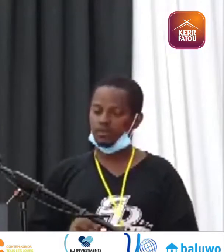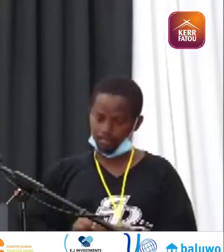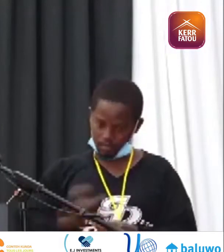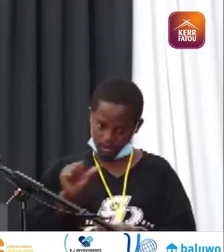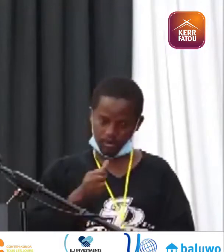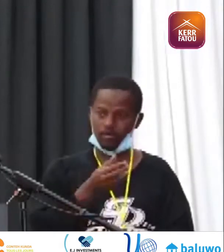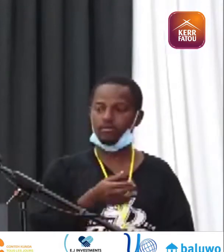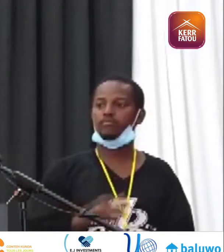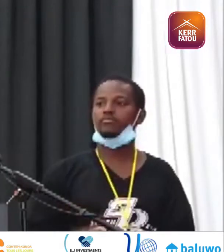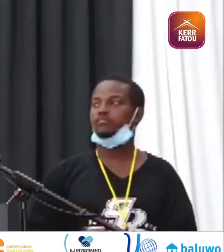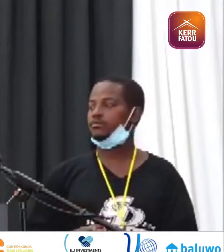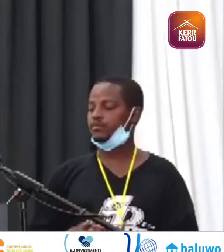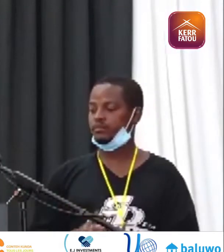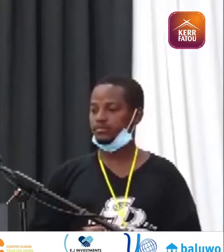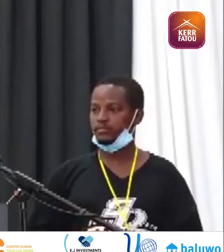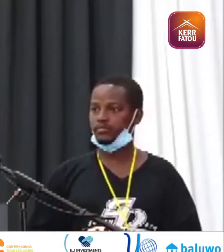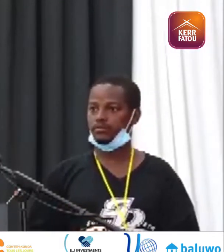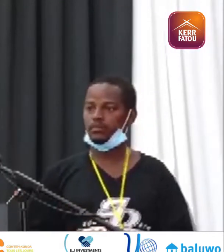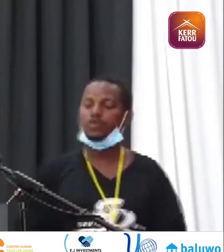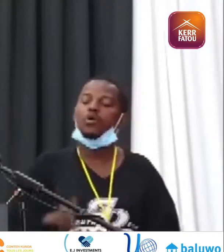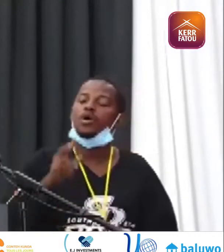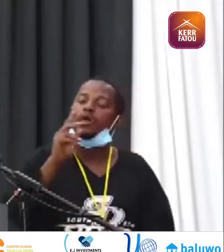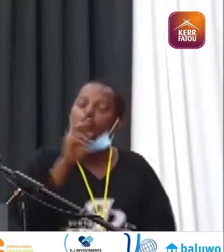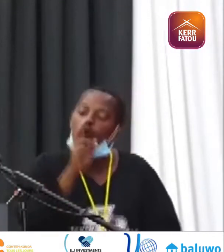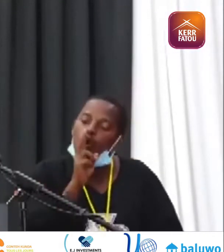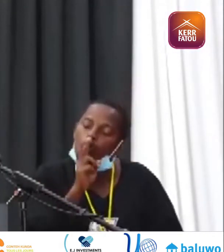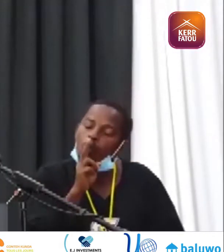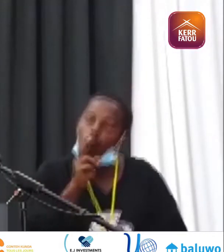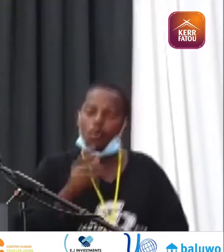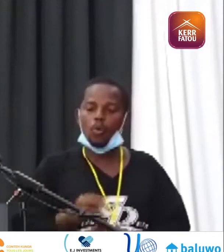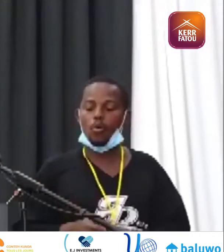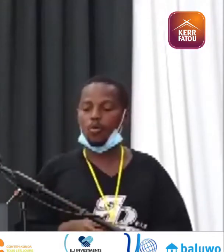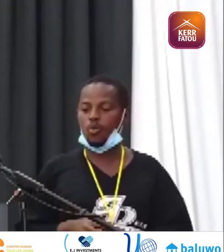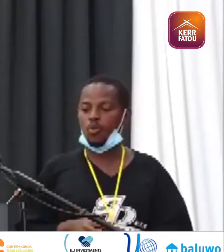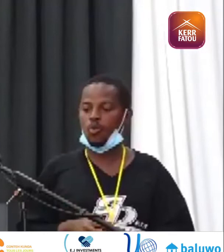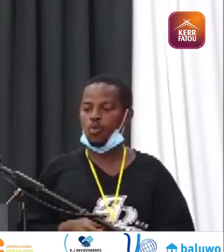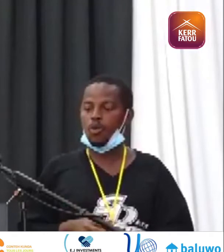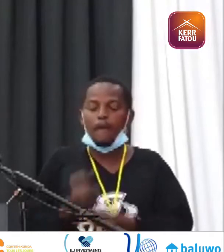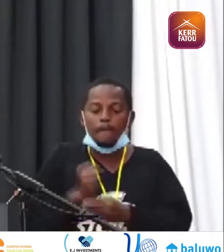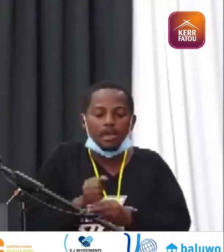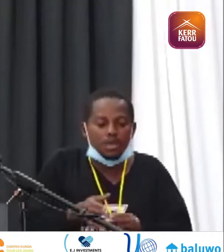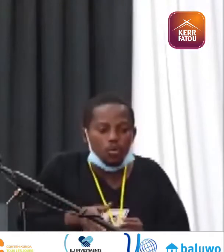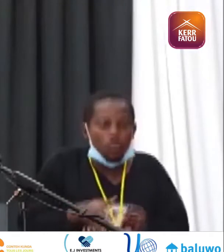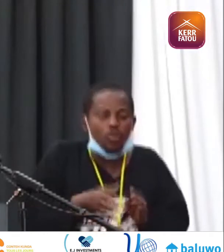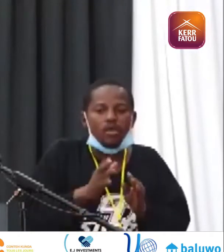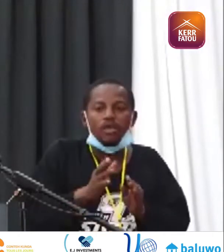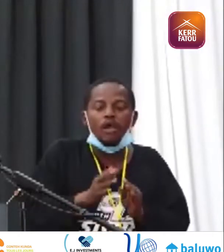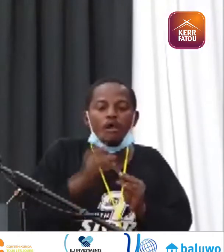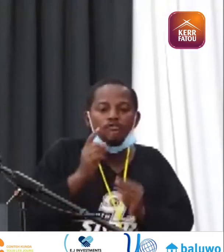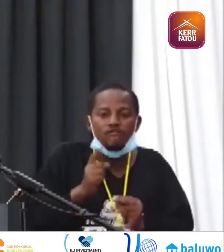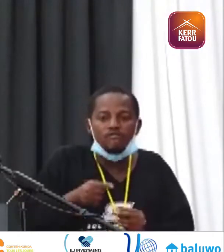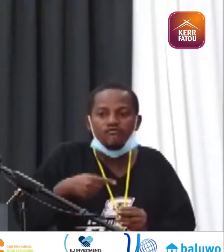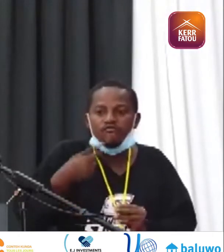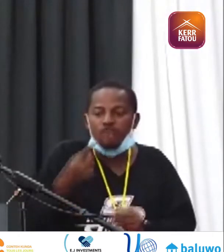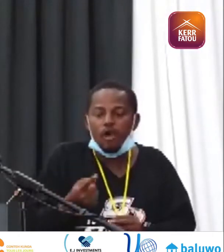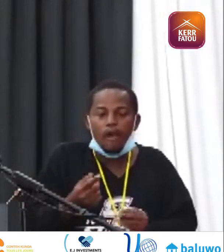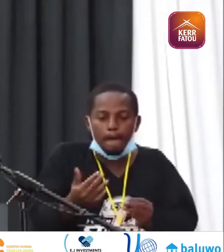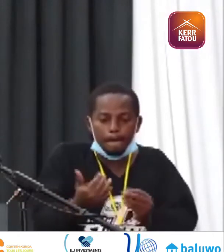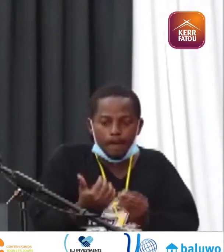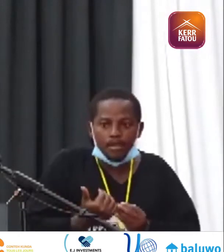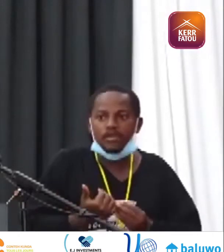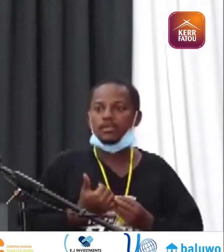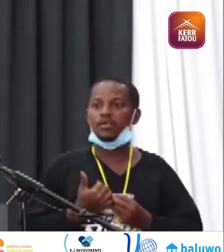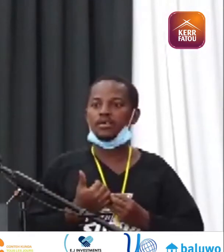that, of course. And who also led the way for bringing